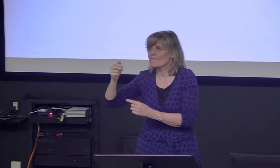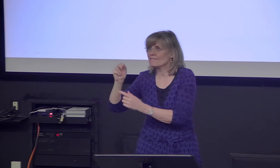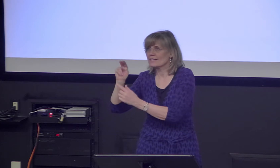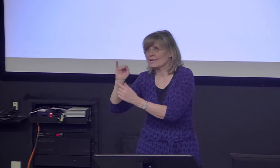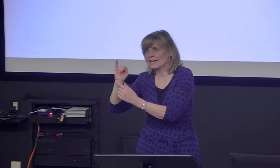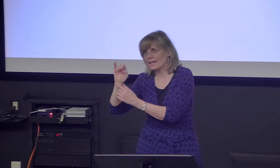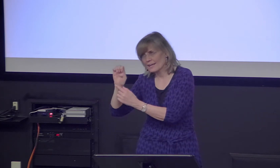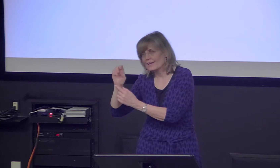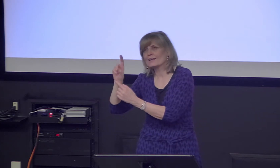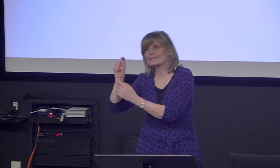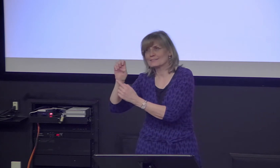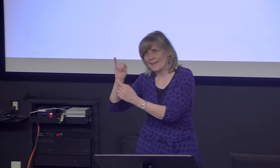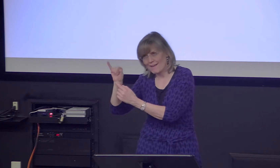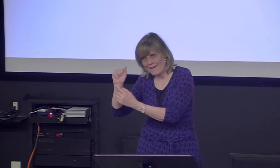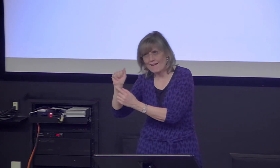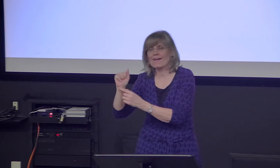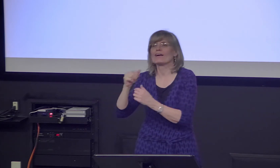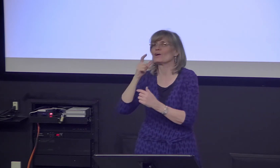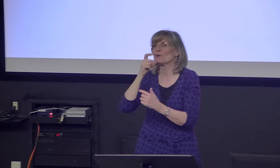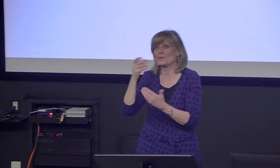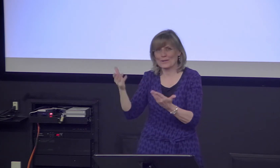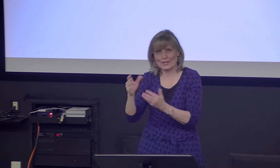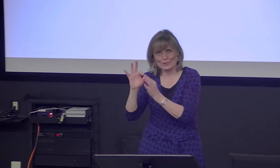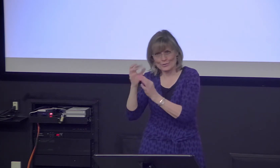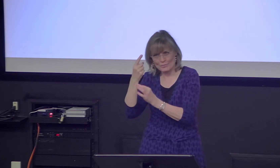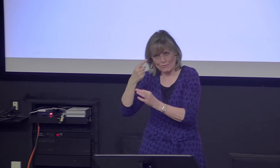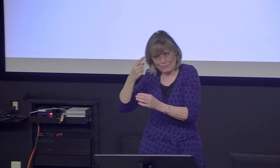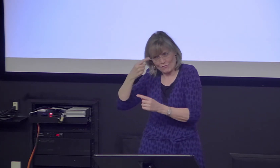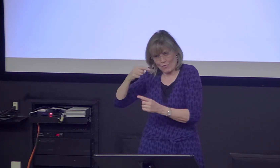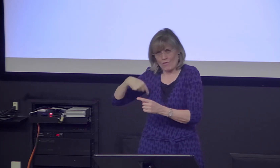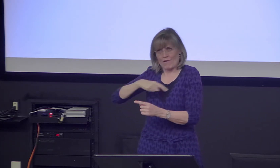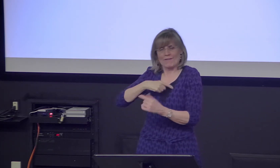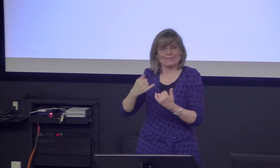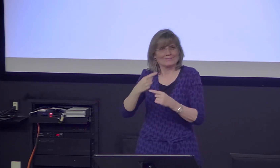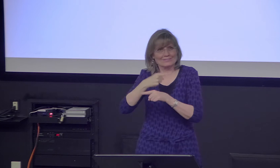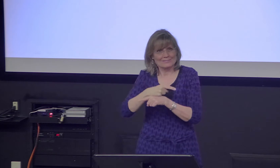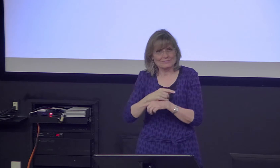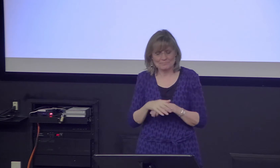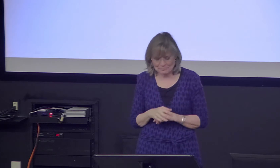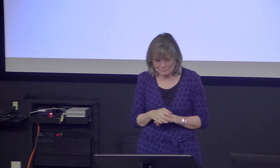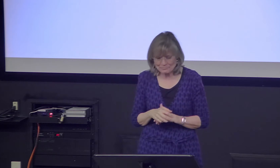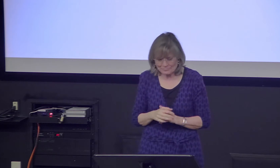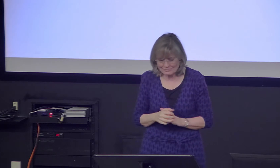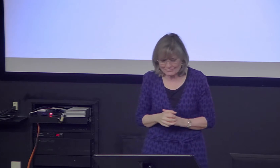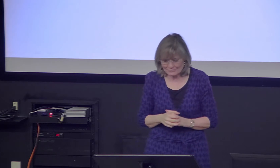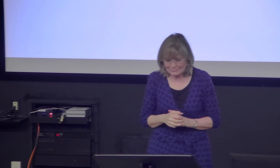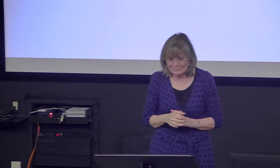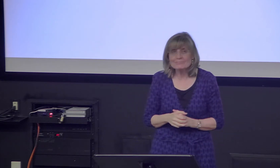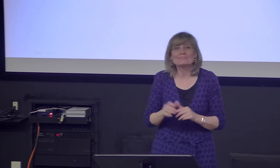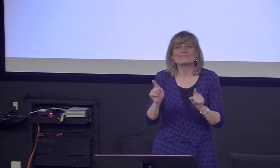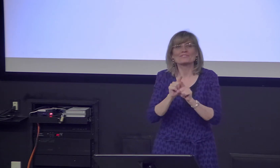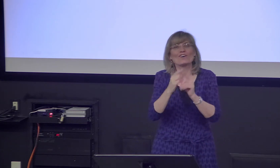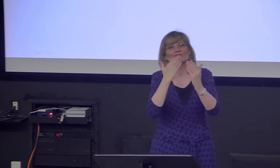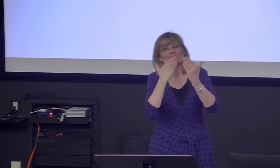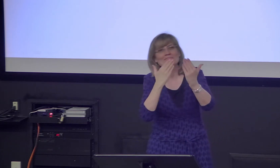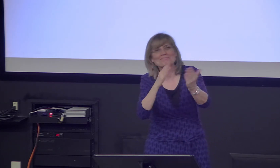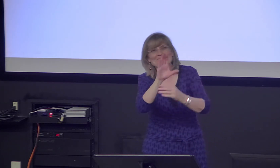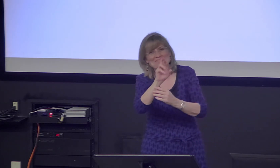Stephanie Deja, who are here interpreting for us this afternoon. I also would